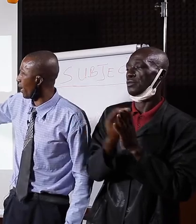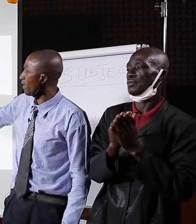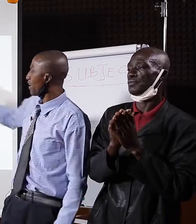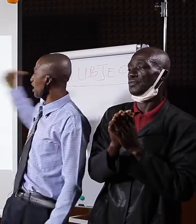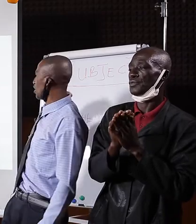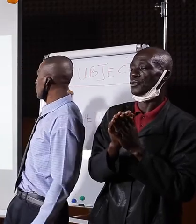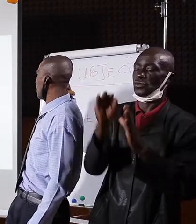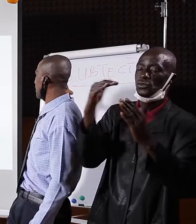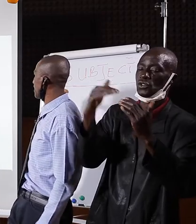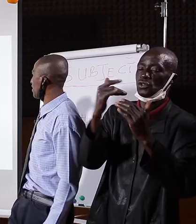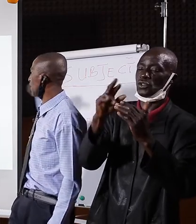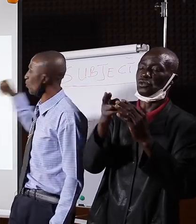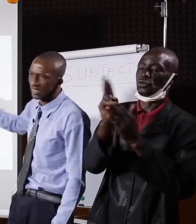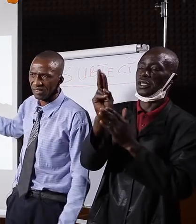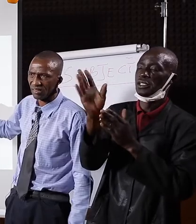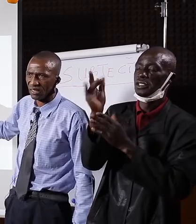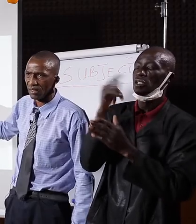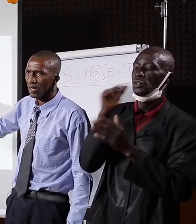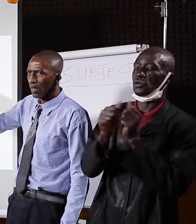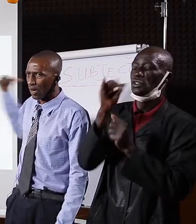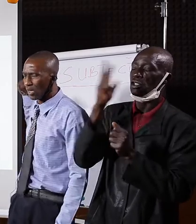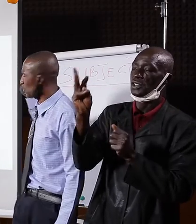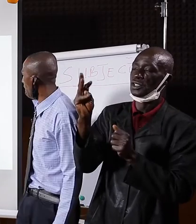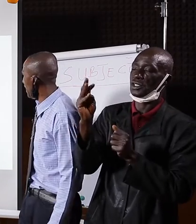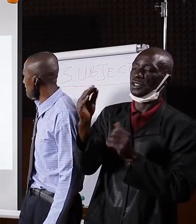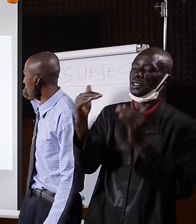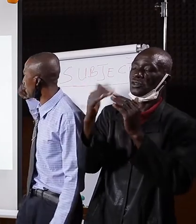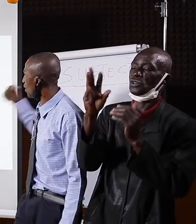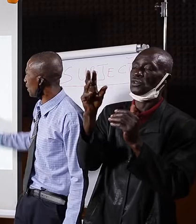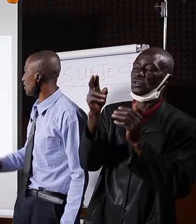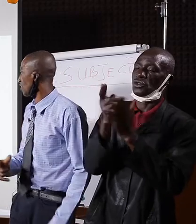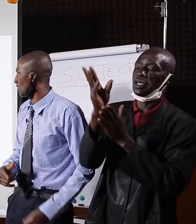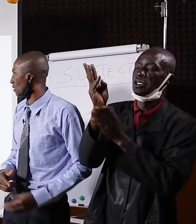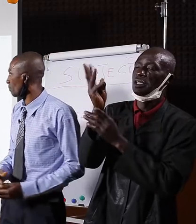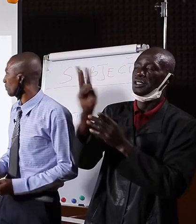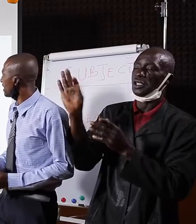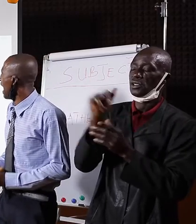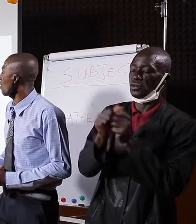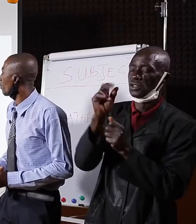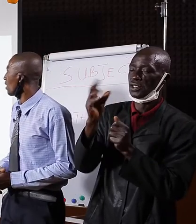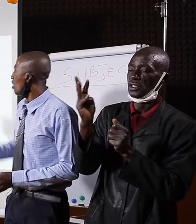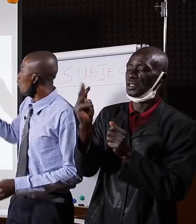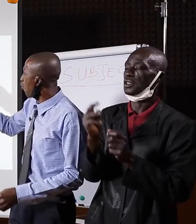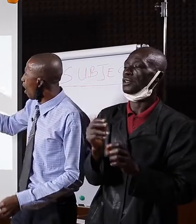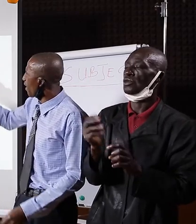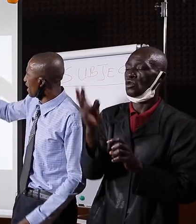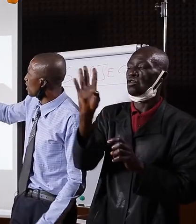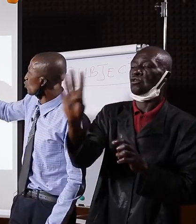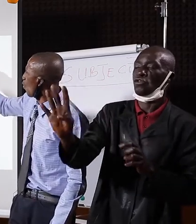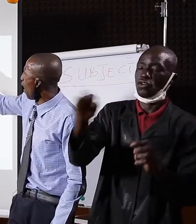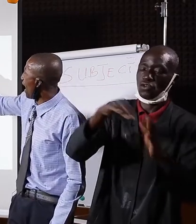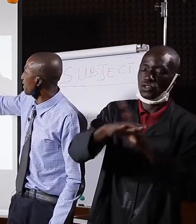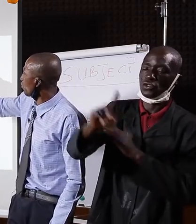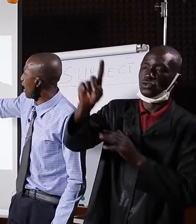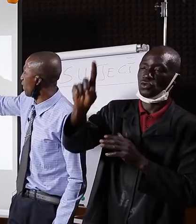over y equals to the right-hand side, which is 16. Equals to the right-hand side, which is 16. Now, 4